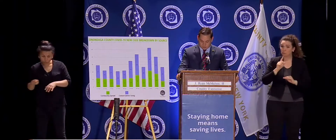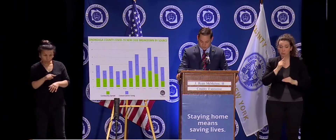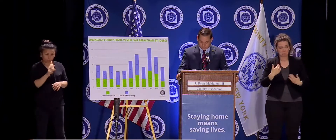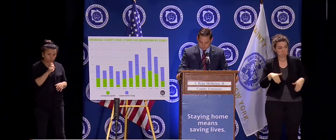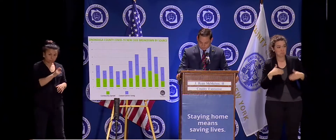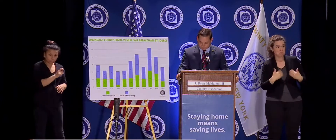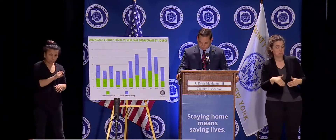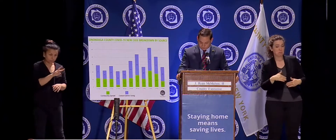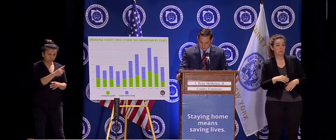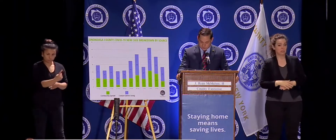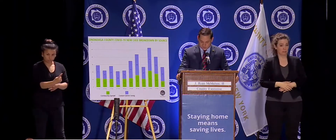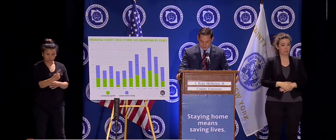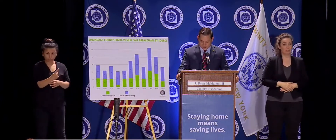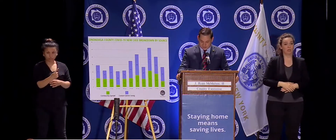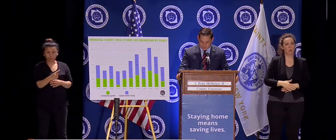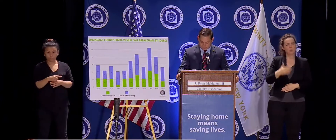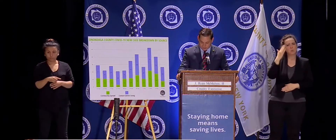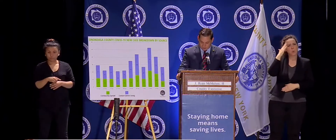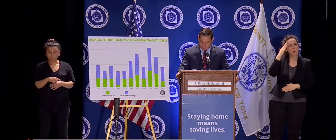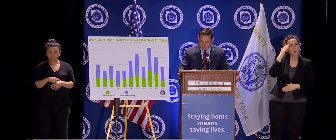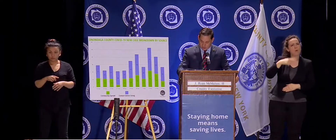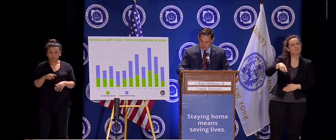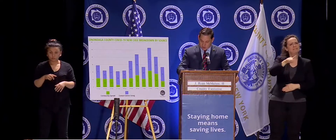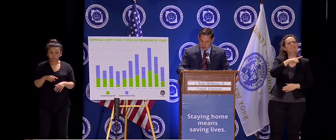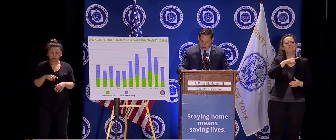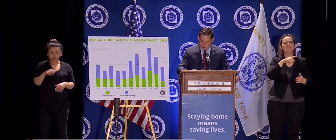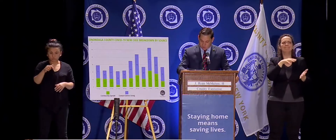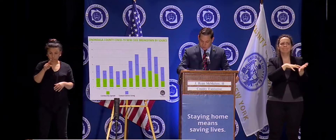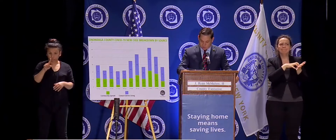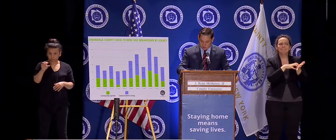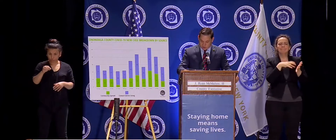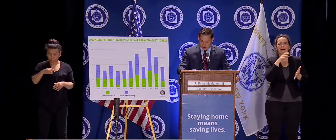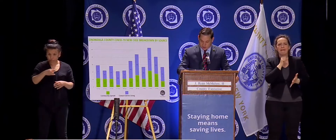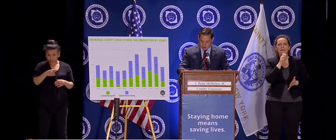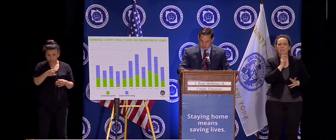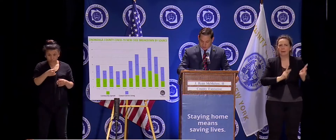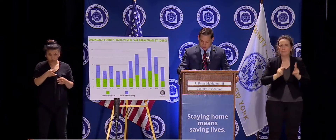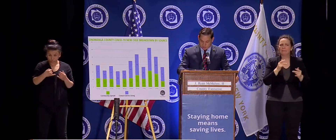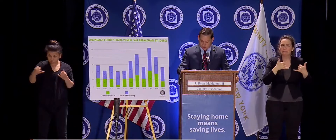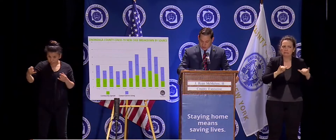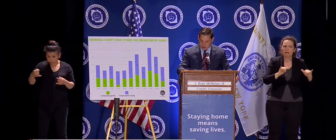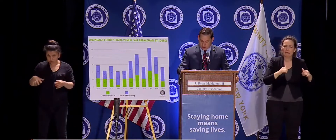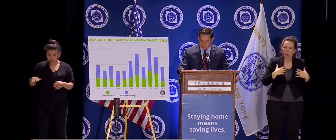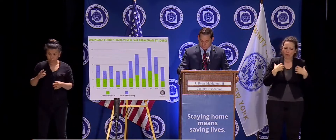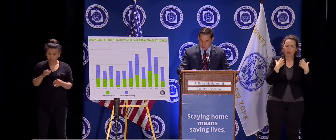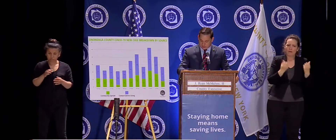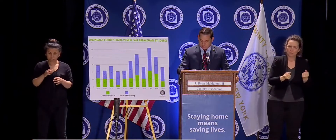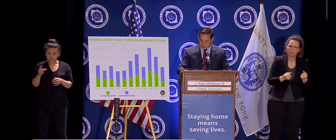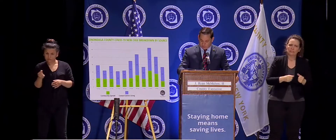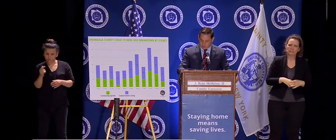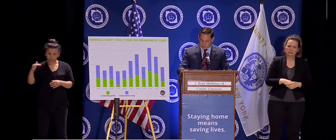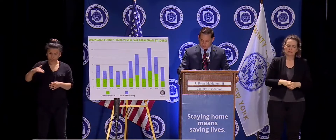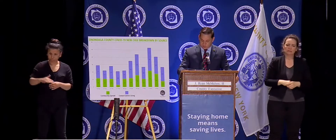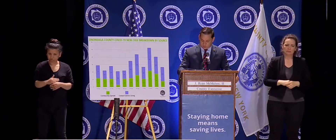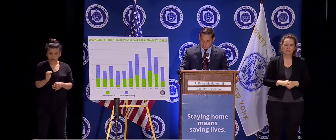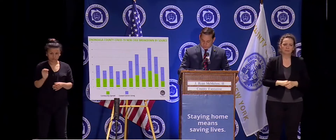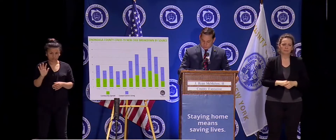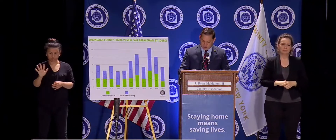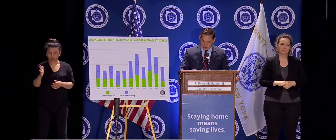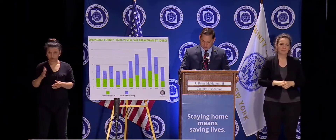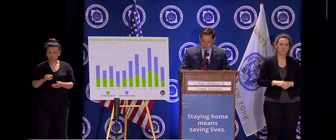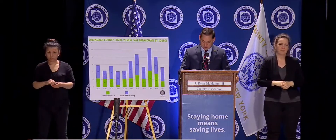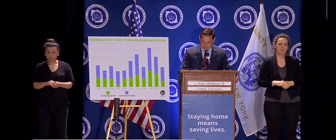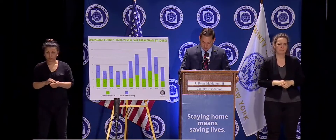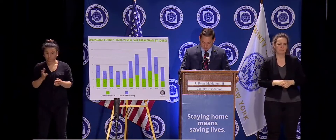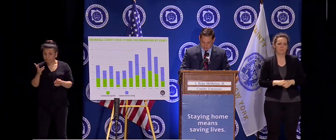this illness, in this disease. When we look at our active cases, 452.